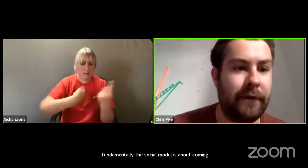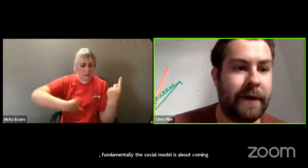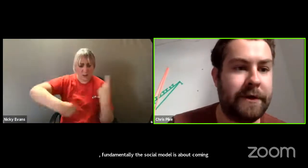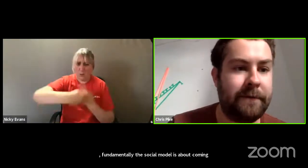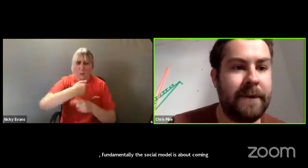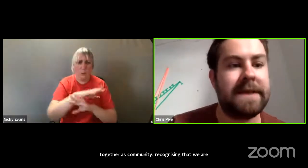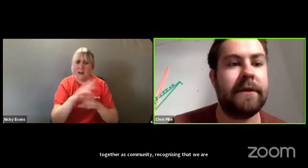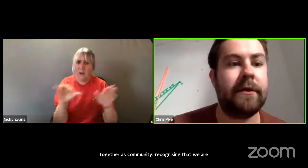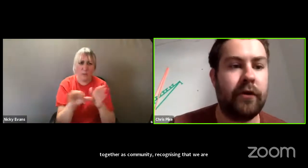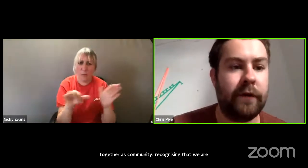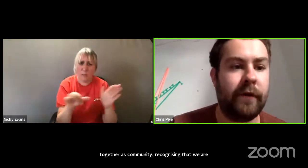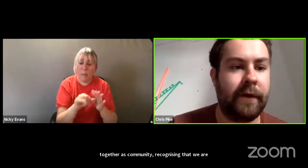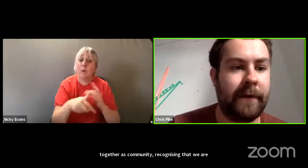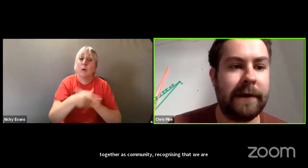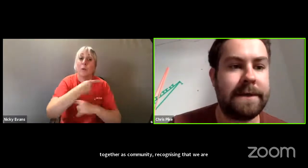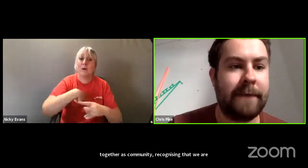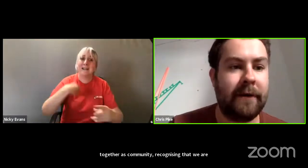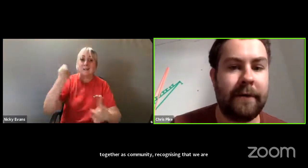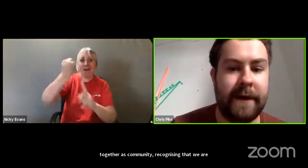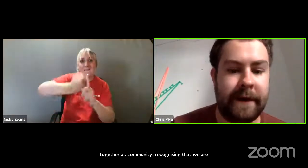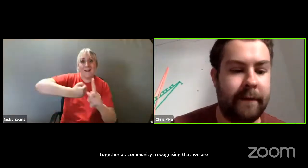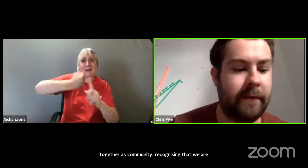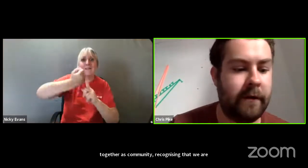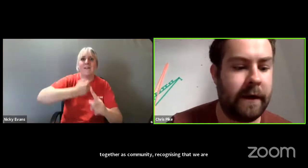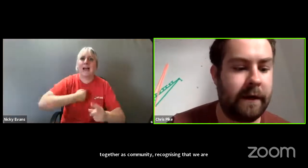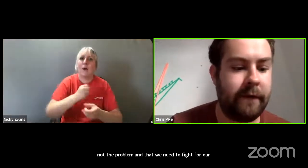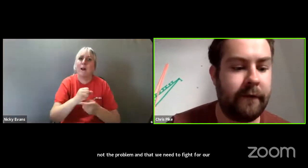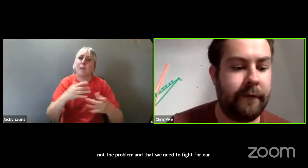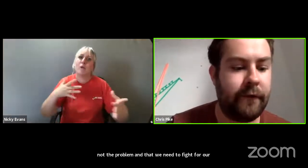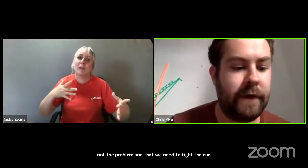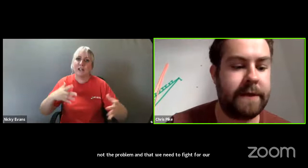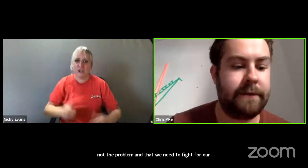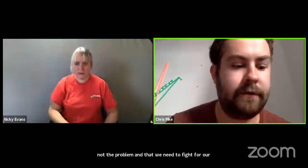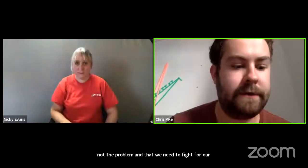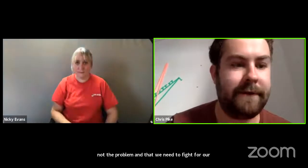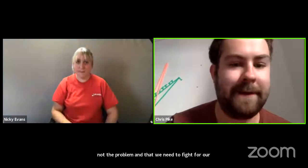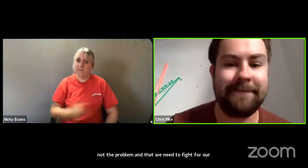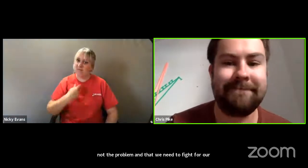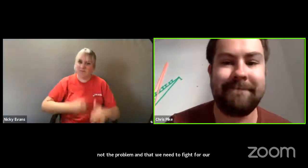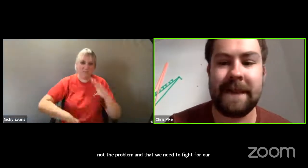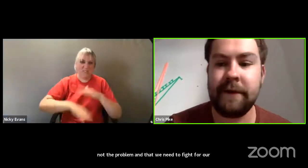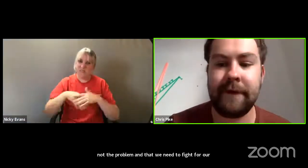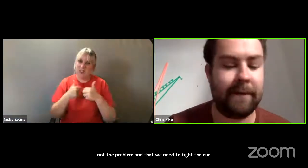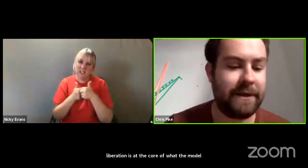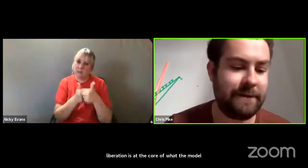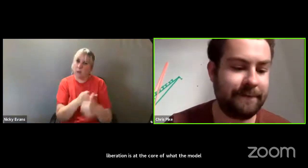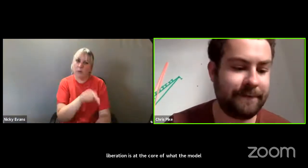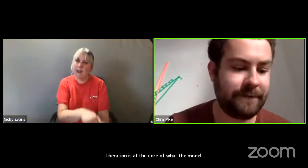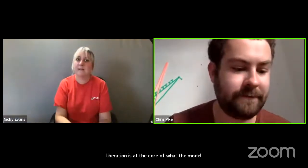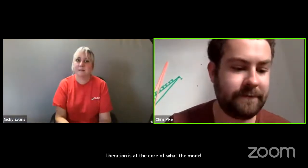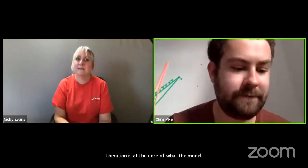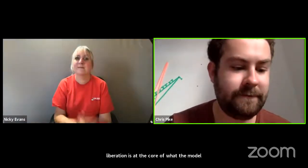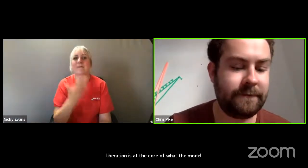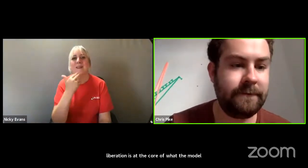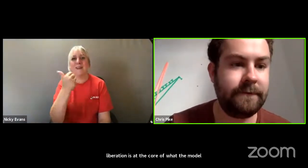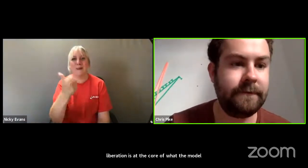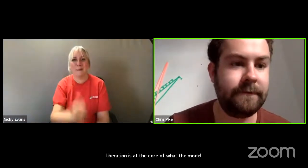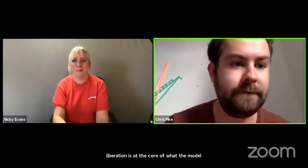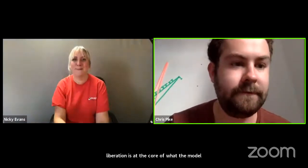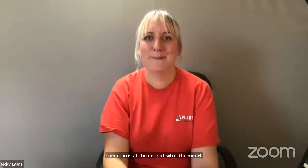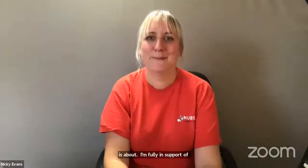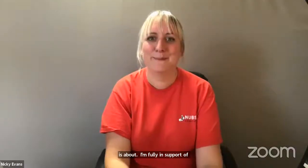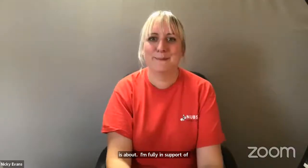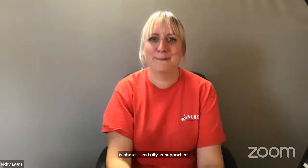for our liberation is at the core of what the model is about. And I'm fully in support of that. Thank you very much.